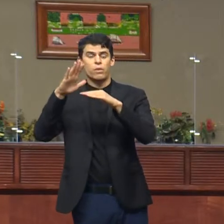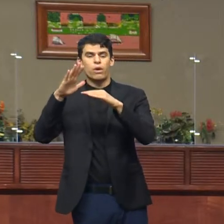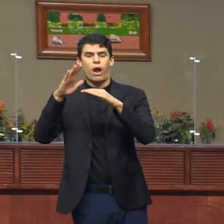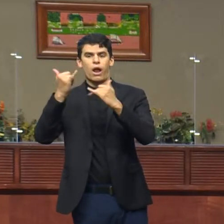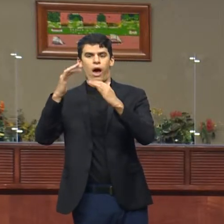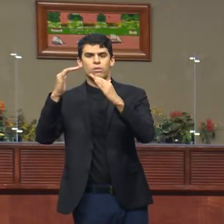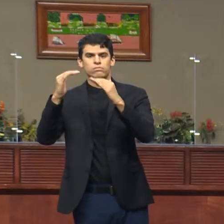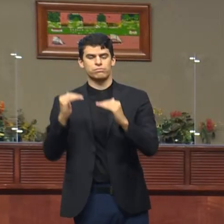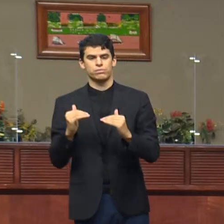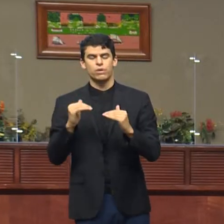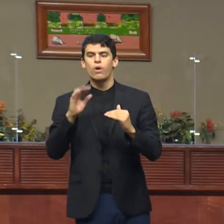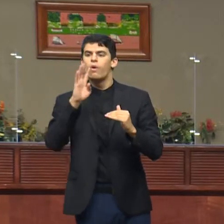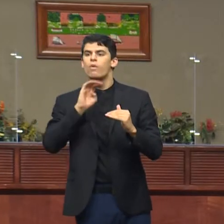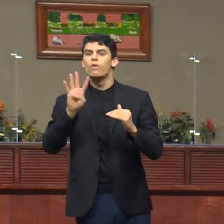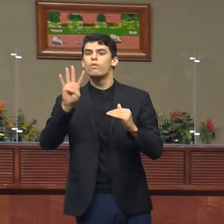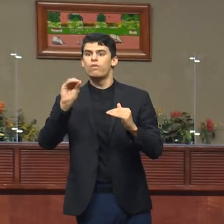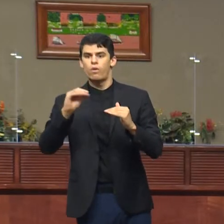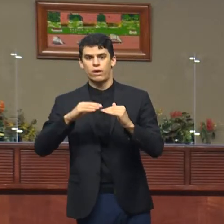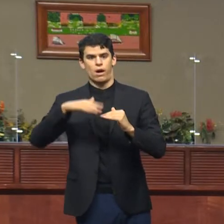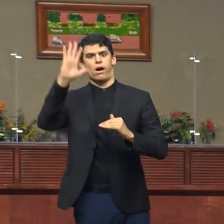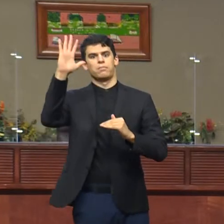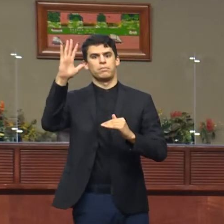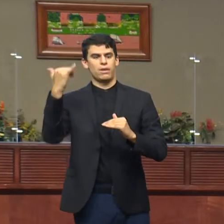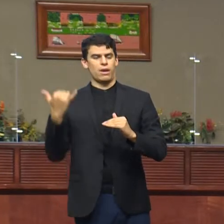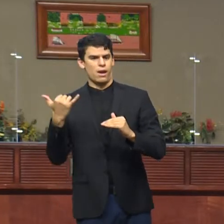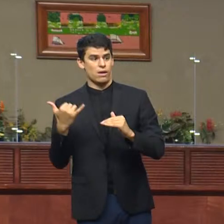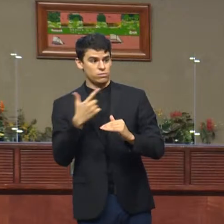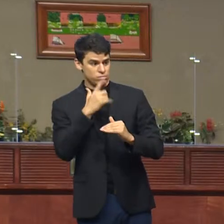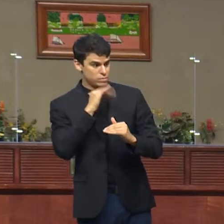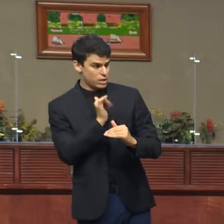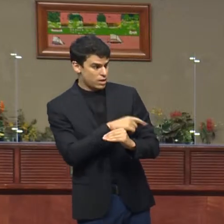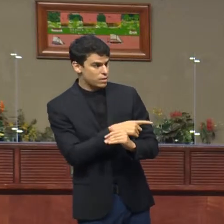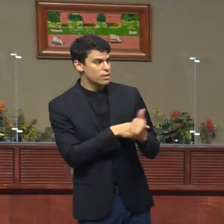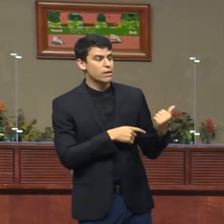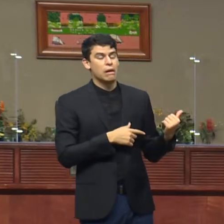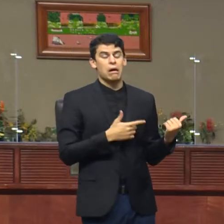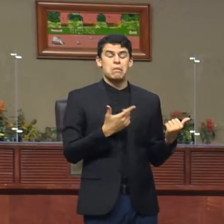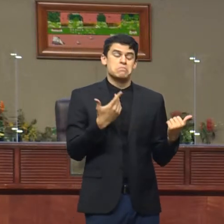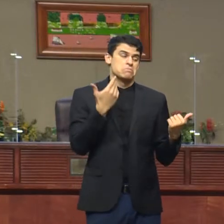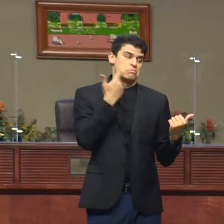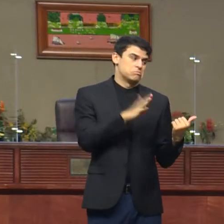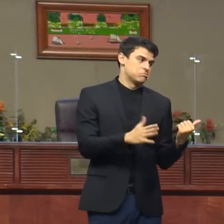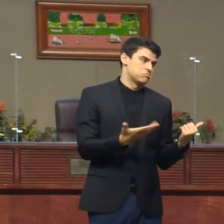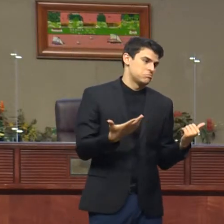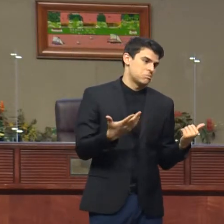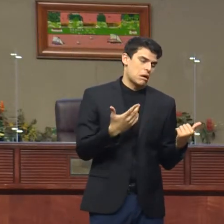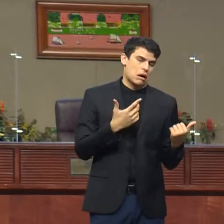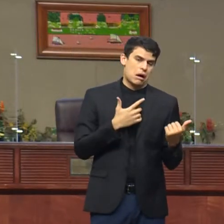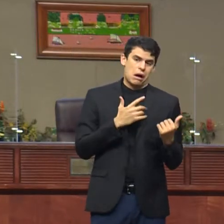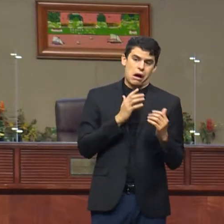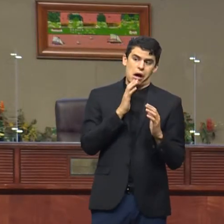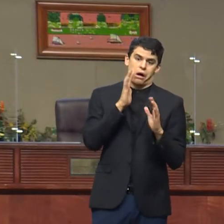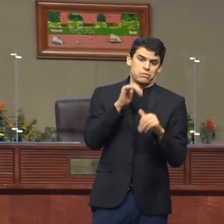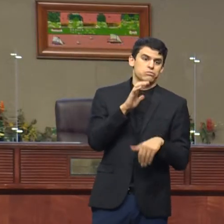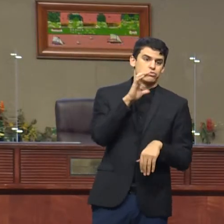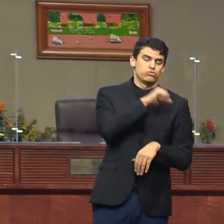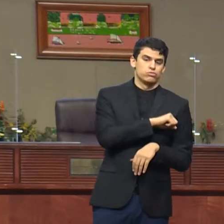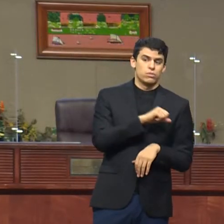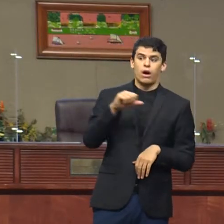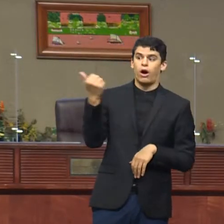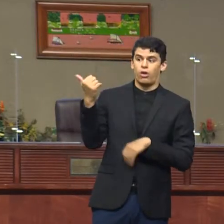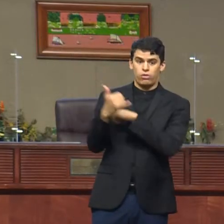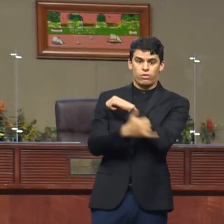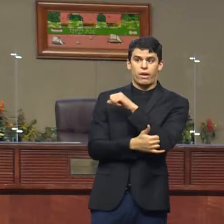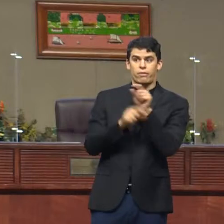I don't know. I expect the other counties eventually are going to have to do the same. They're going to have to